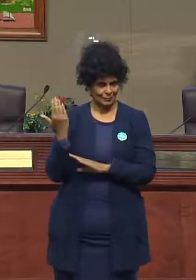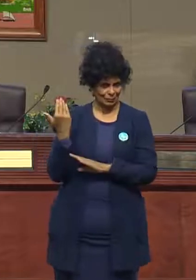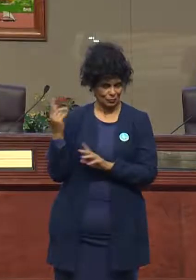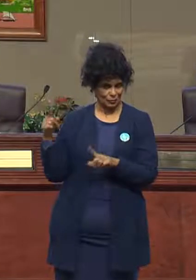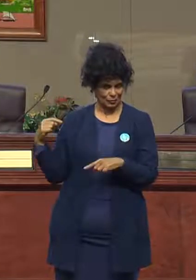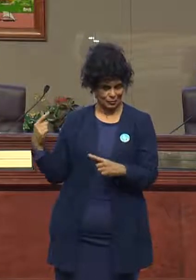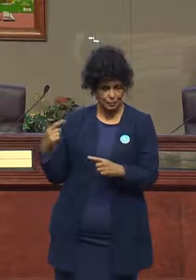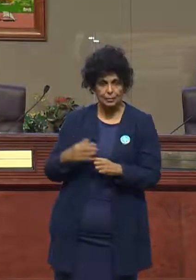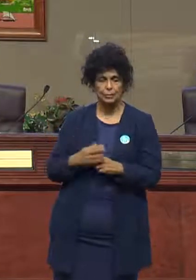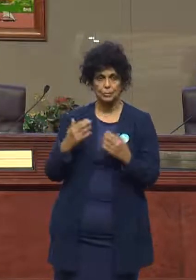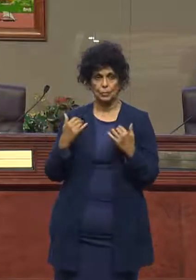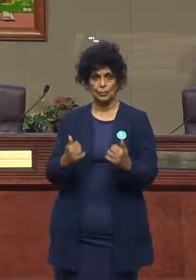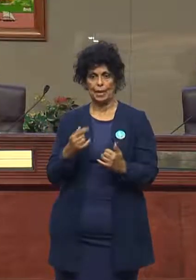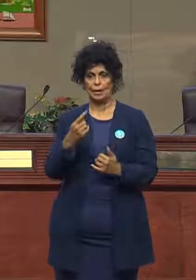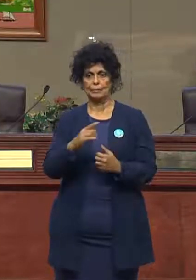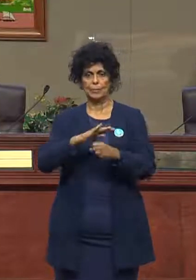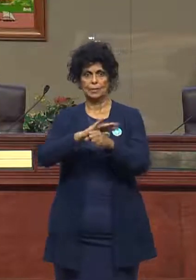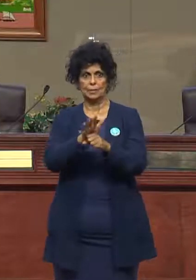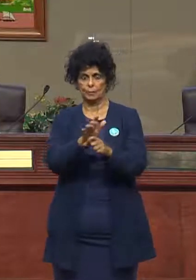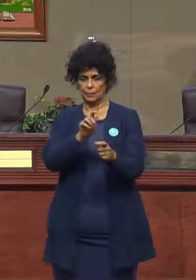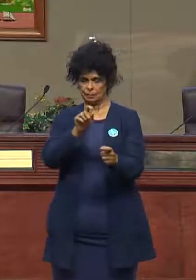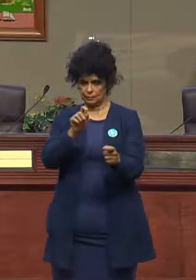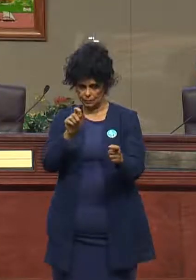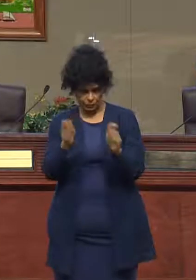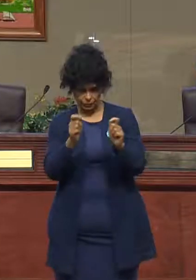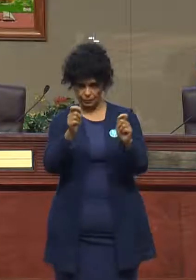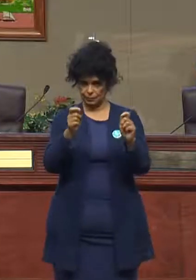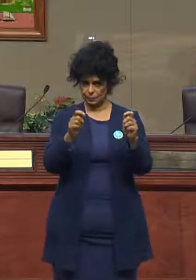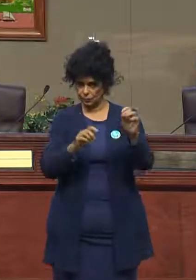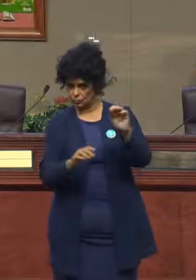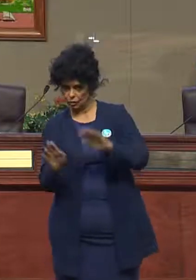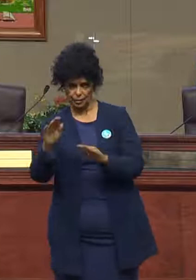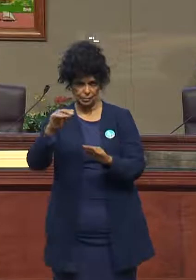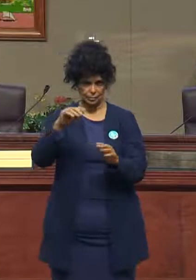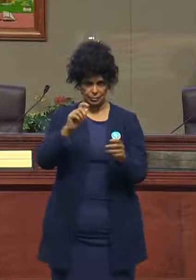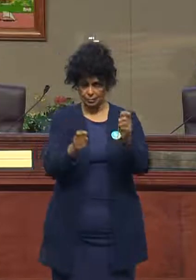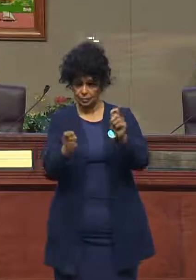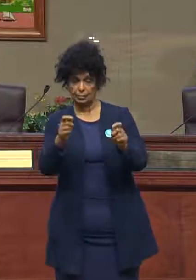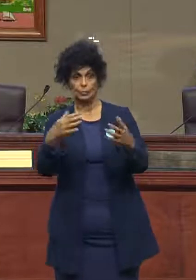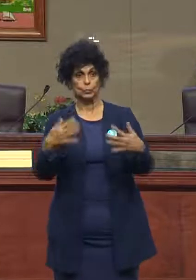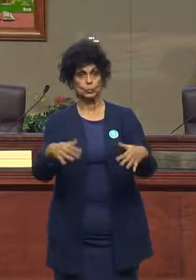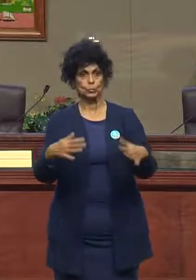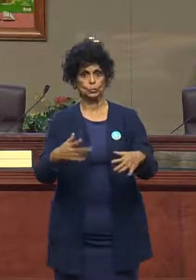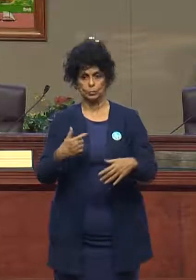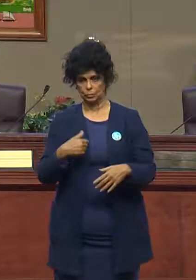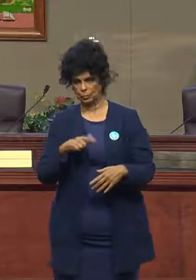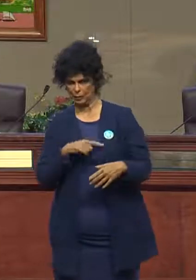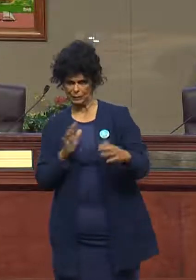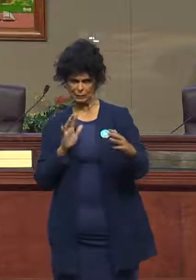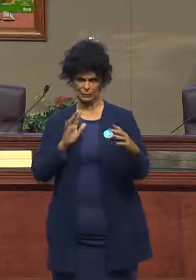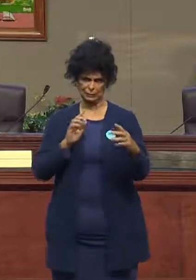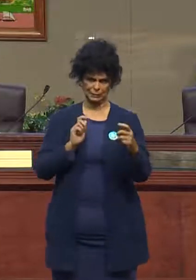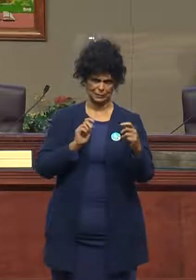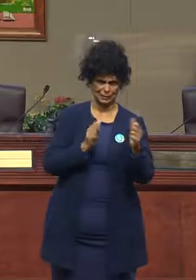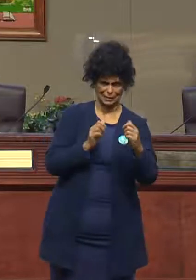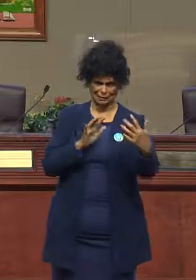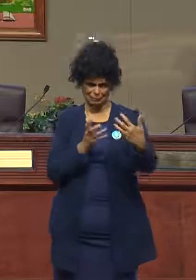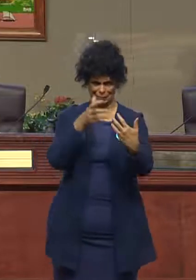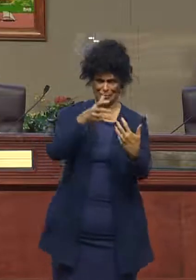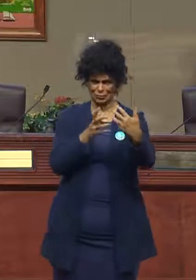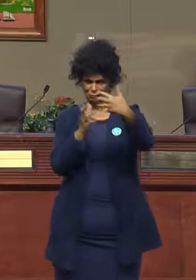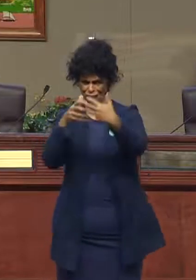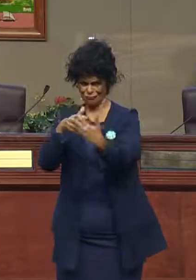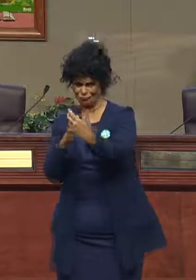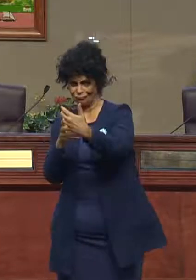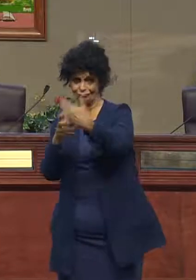very eyes, and we have been successful in adapting to the environment that we find ourselves in.